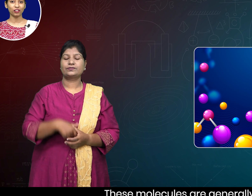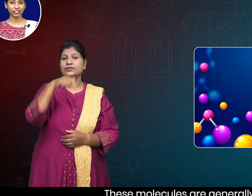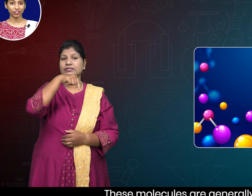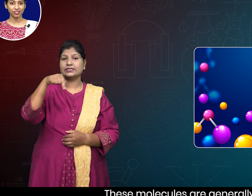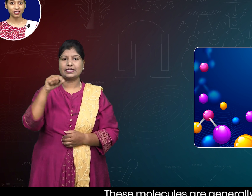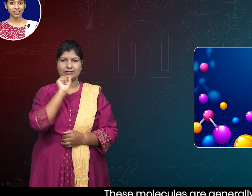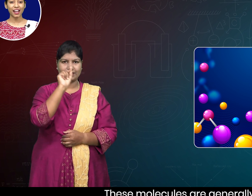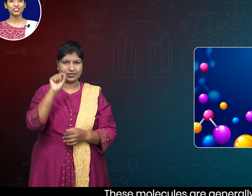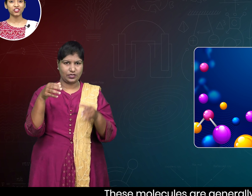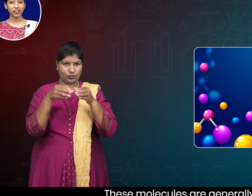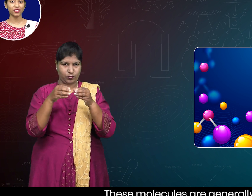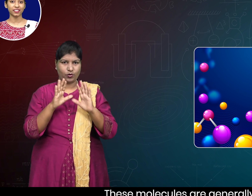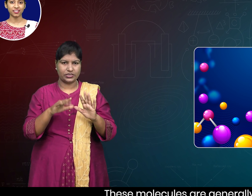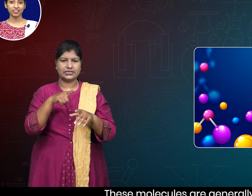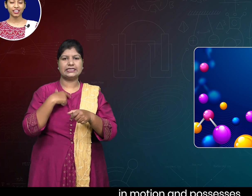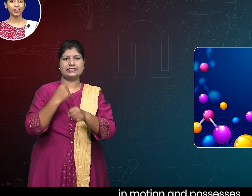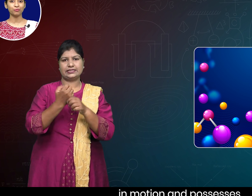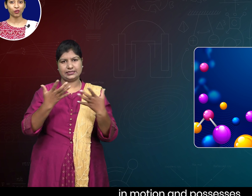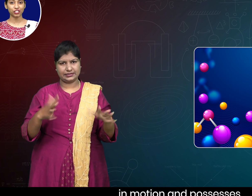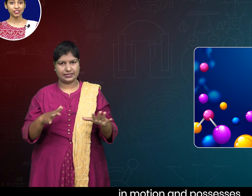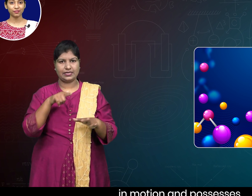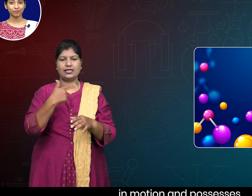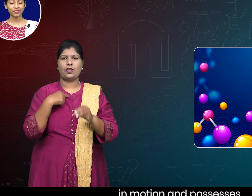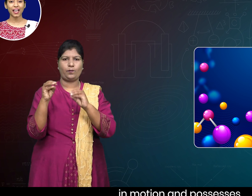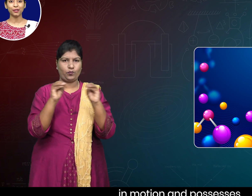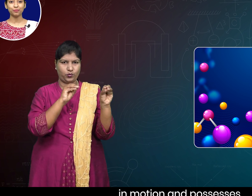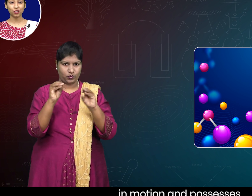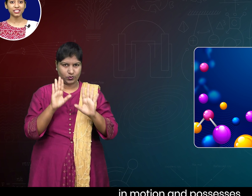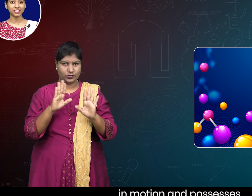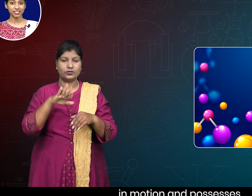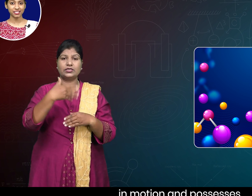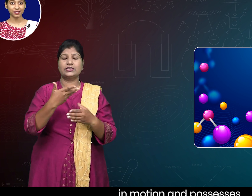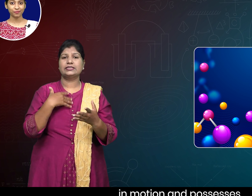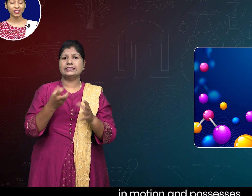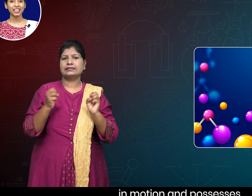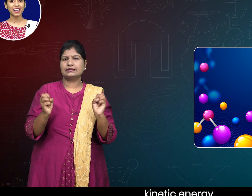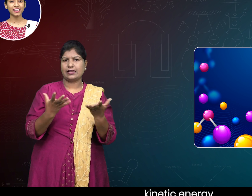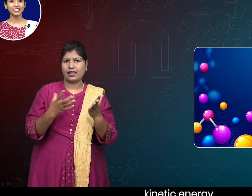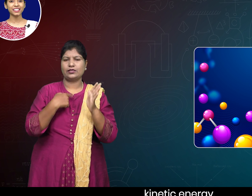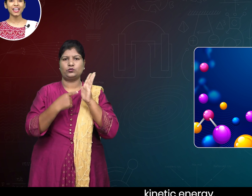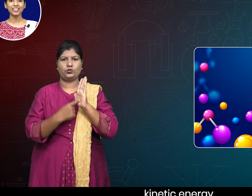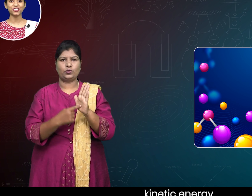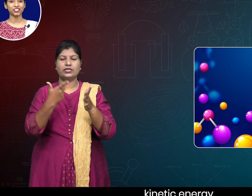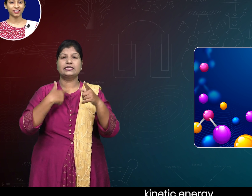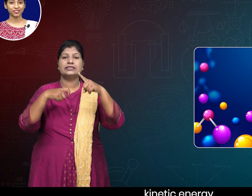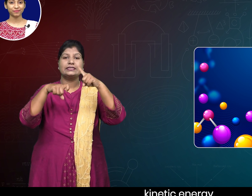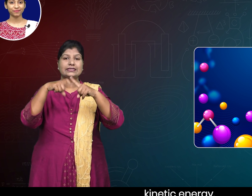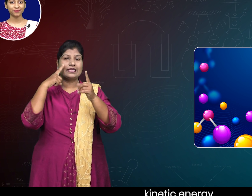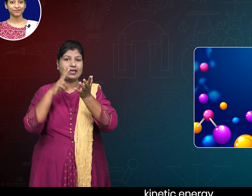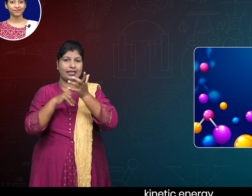These molecules are generally in motion and possesses kinetic